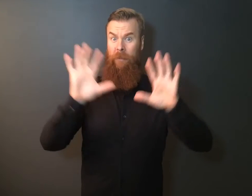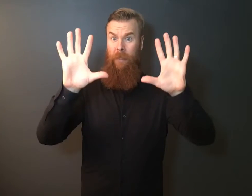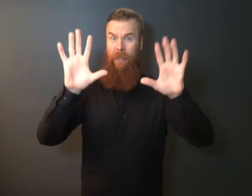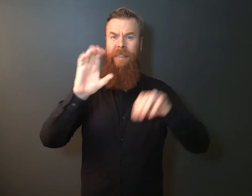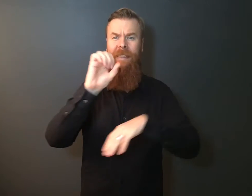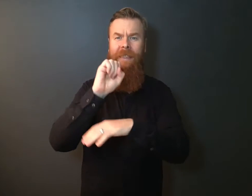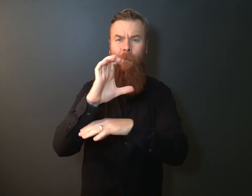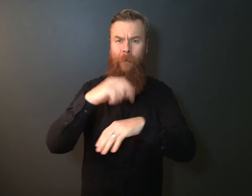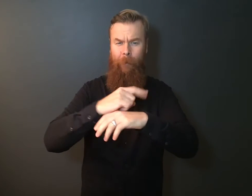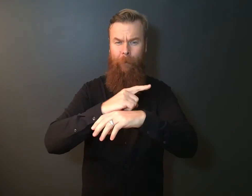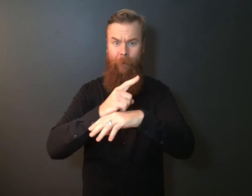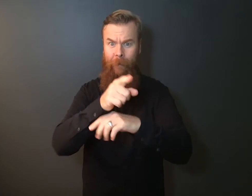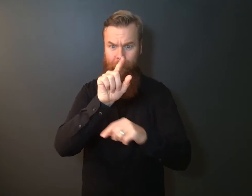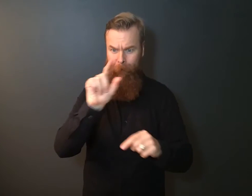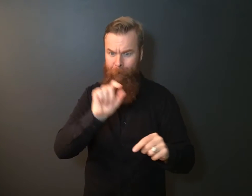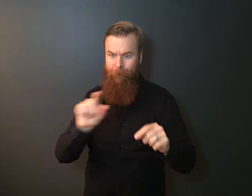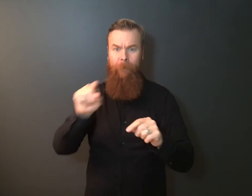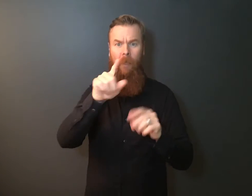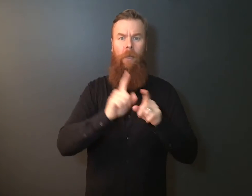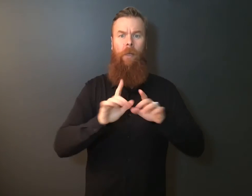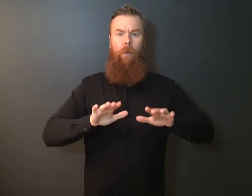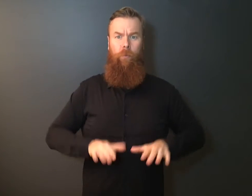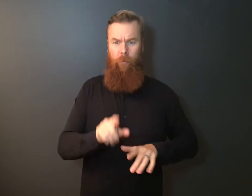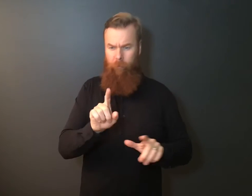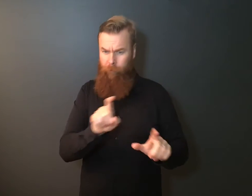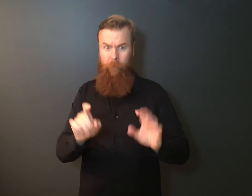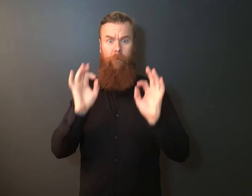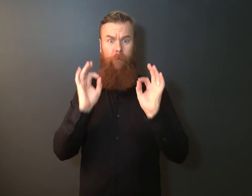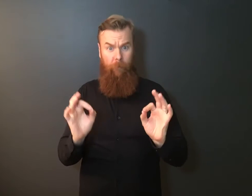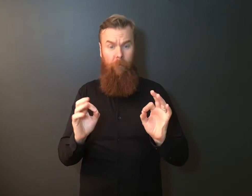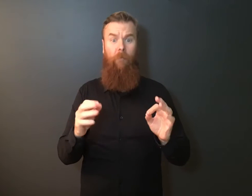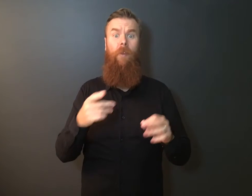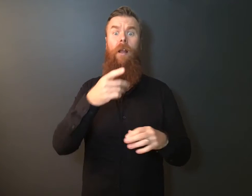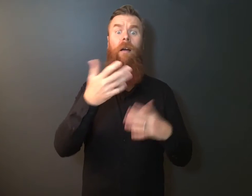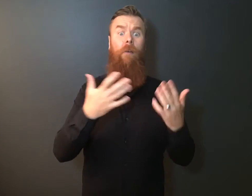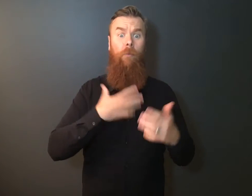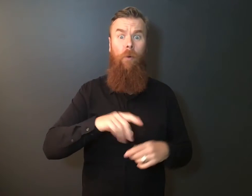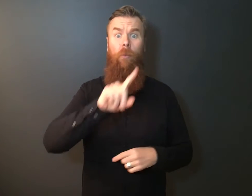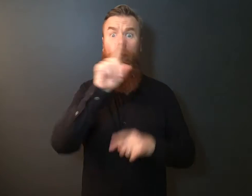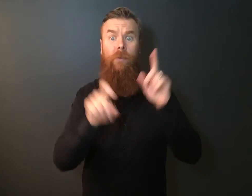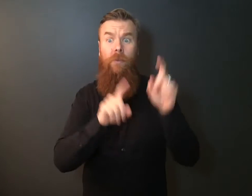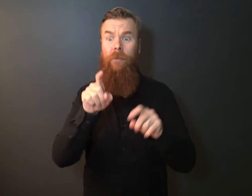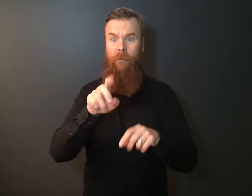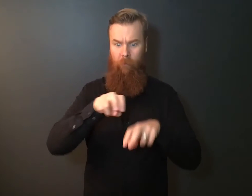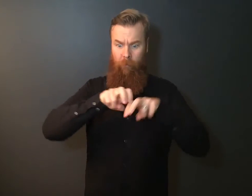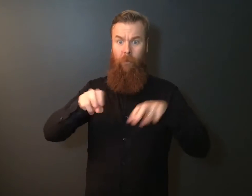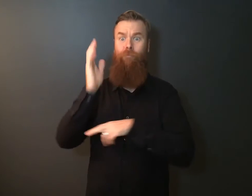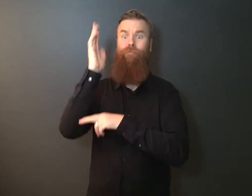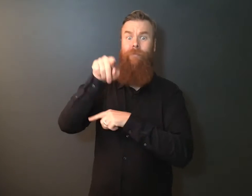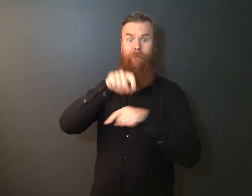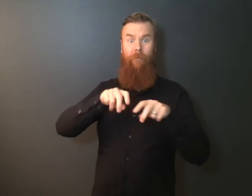language option. Should you have any questions to the panelists, we're kindly asking you to use a Q&A option.